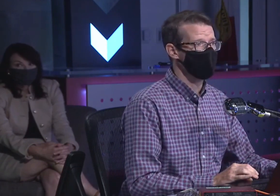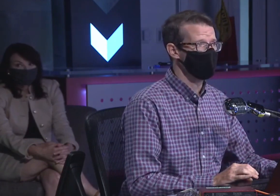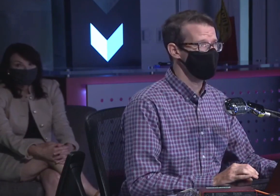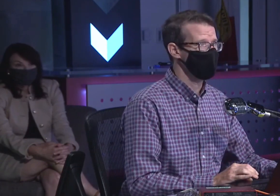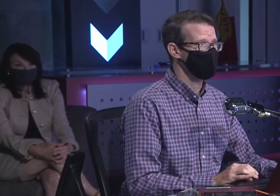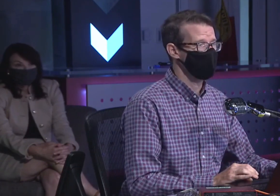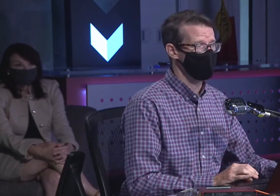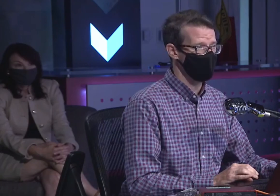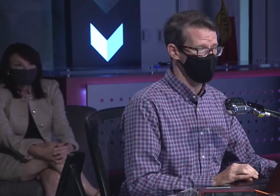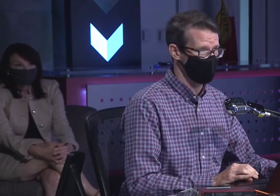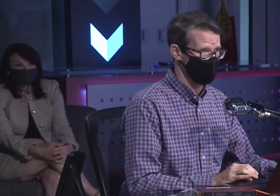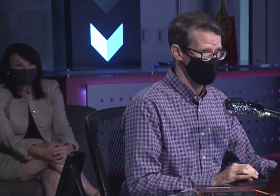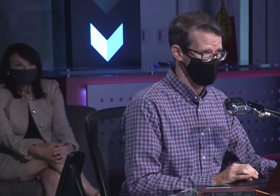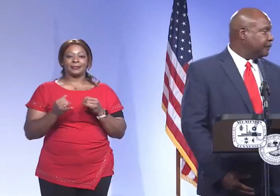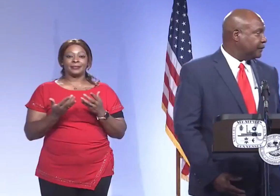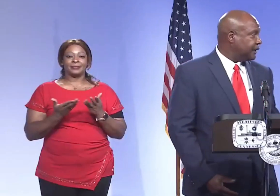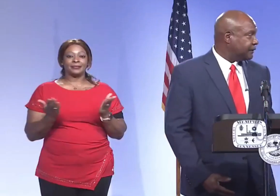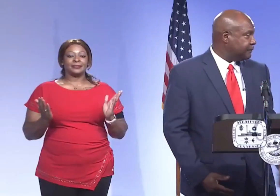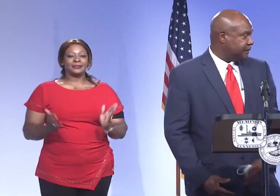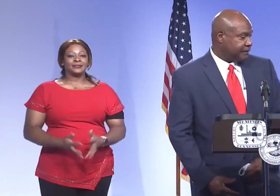any closing statements from any of the panelists?